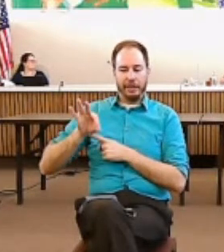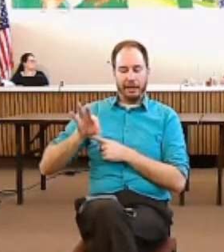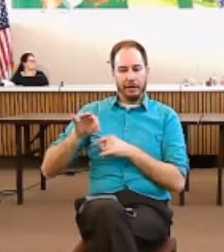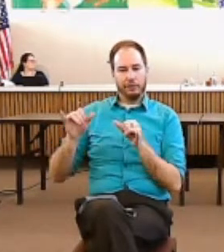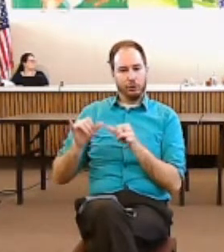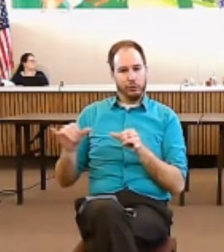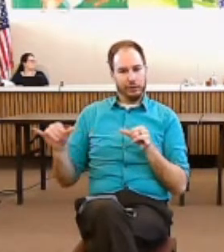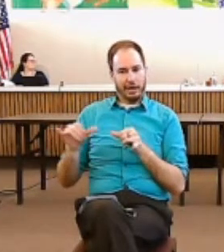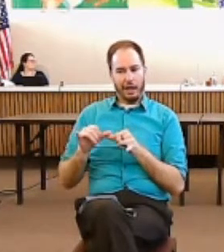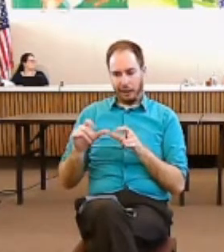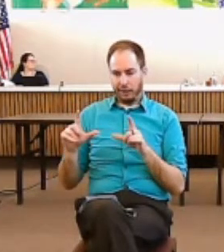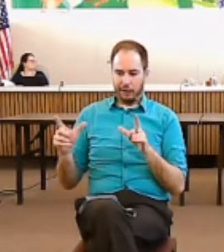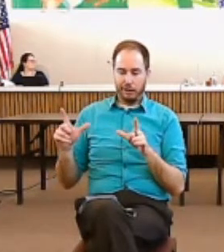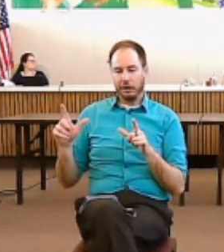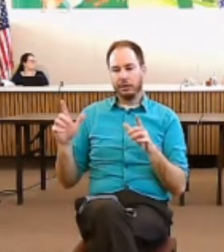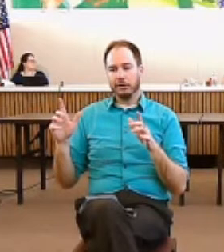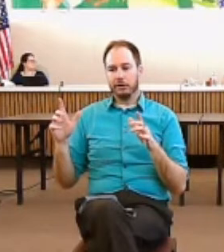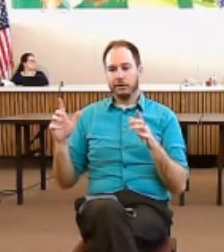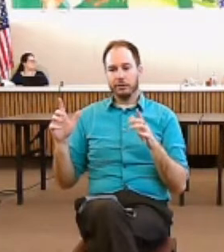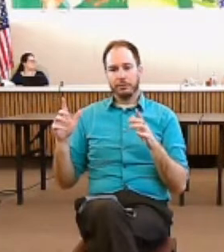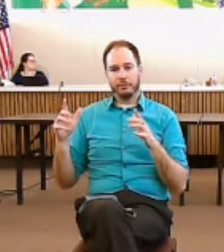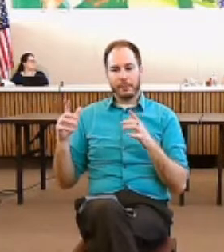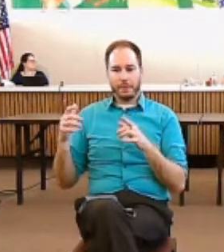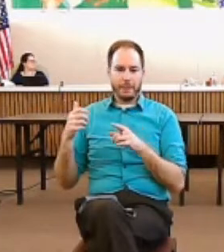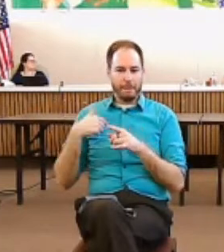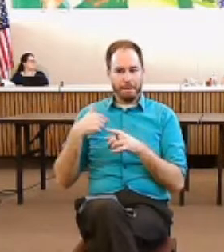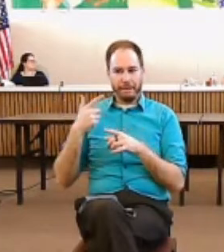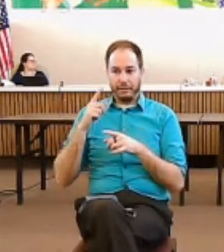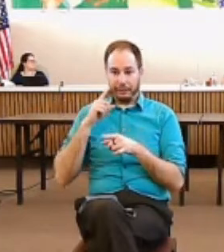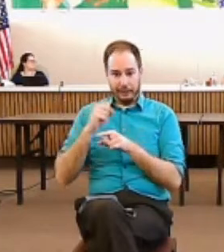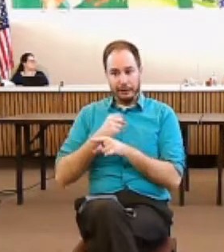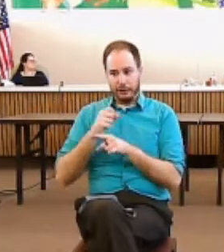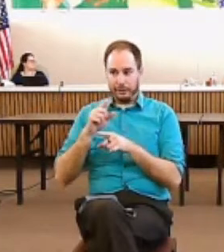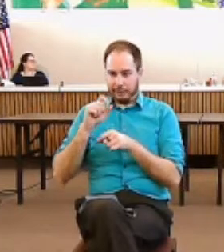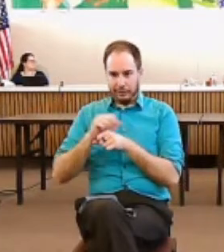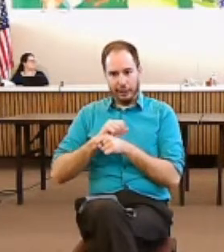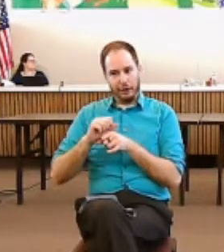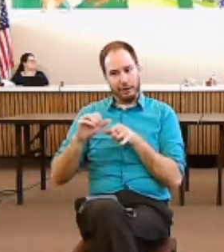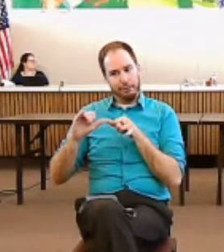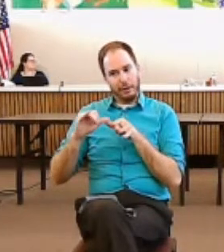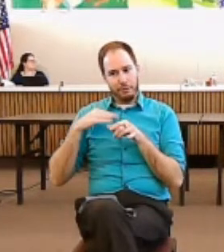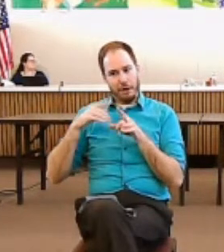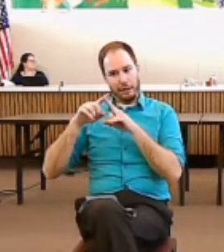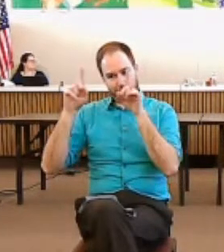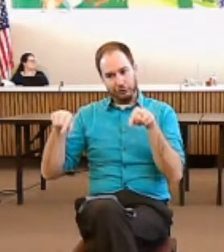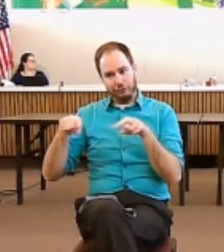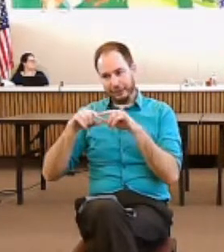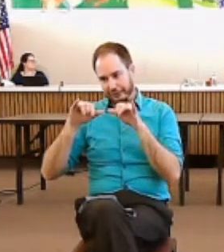scale. Someone came in, he's measuring his screen. Yeah, well, I had set it so that it was